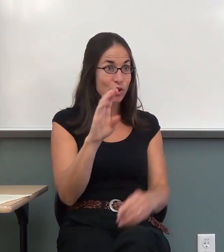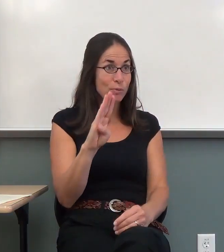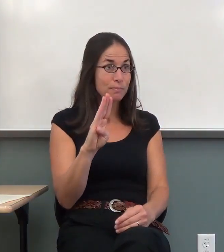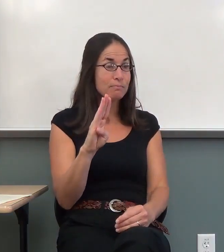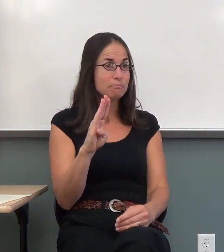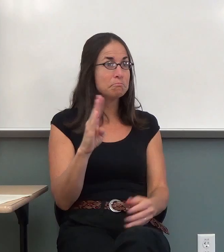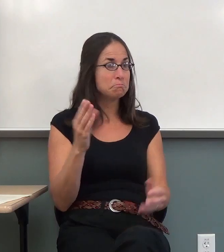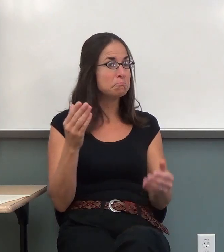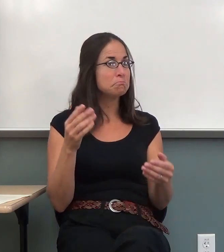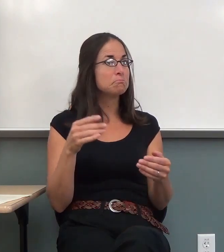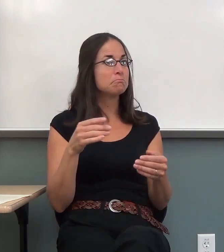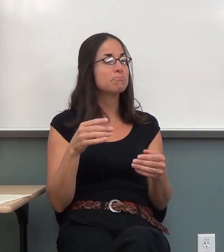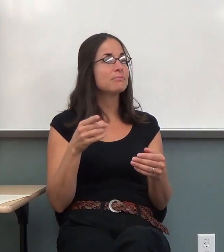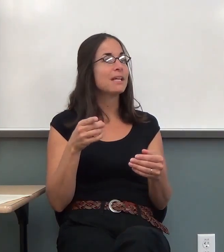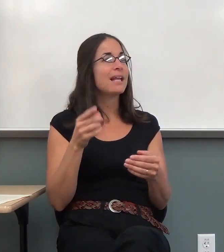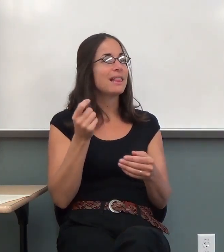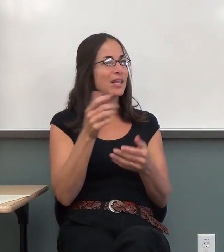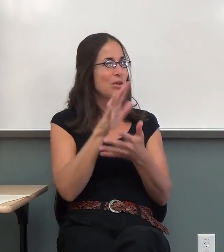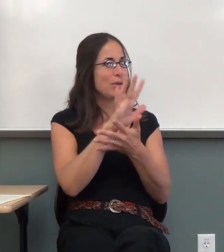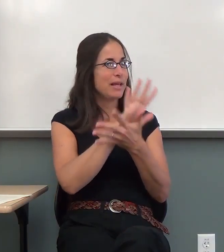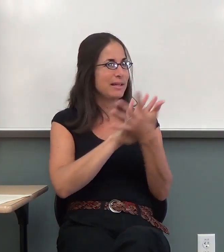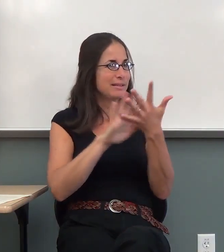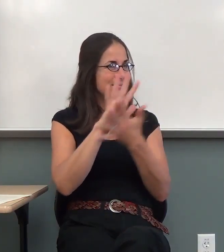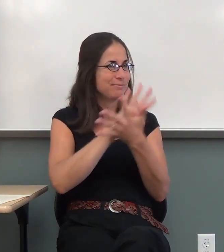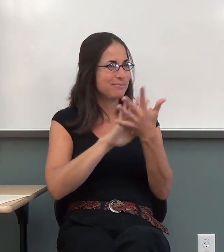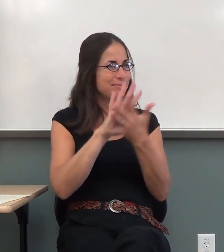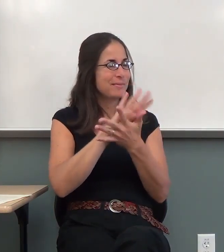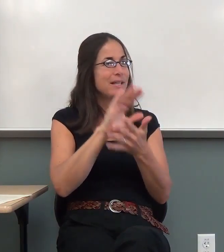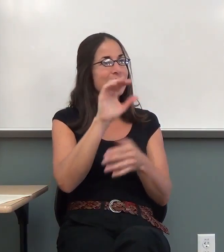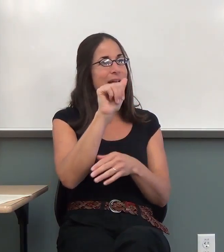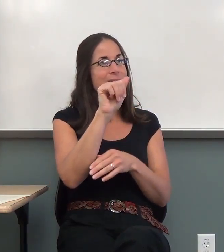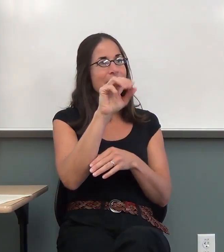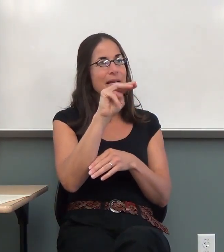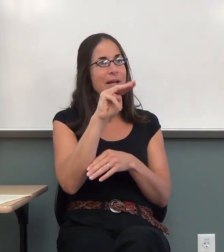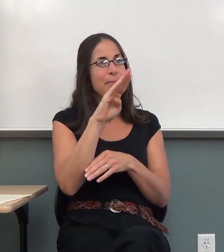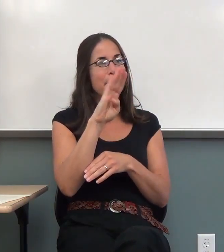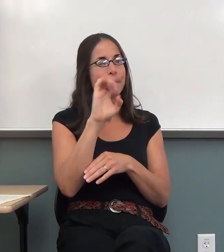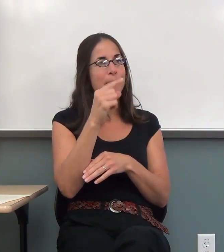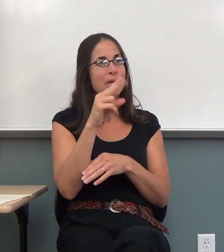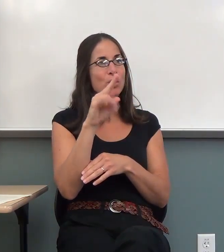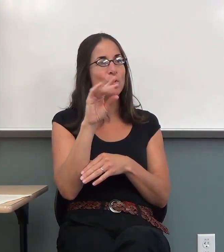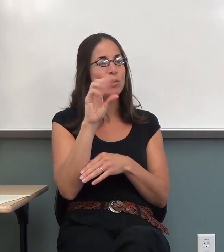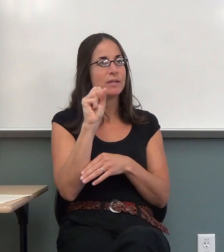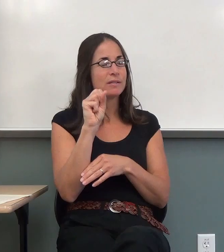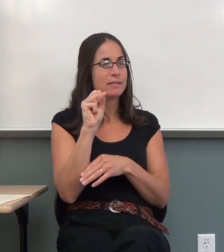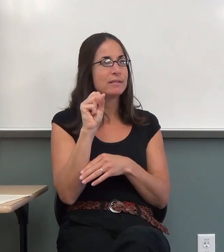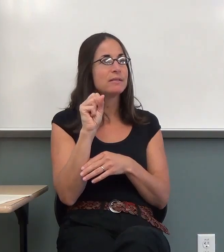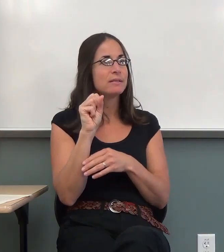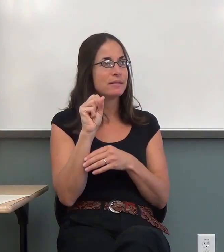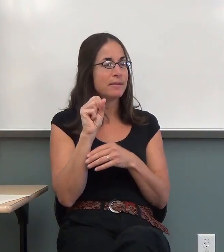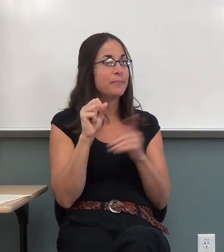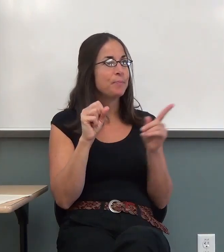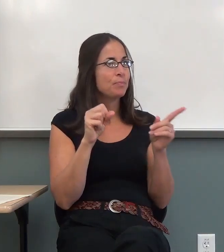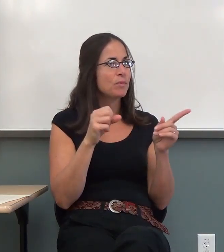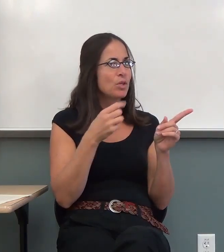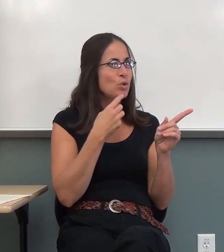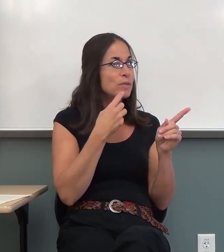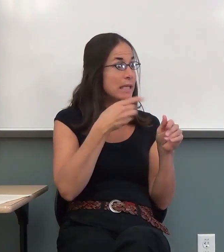say that this one's an ambiguous statement. I'm going to have to see if you guys can maybe find out if the word jumble. So is it complete? Because she said it was incomplete. I think, oh, I'm